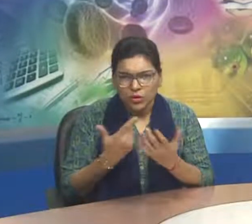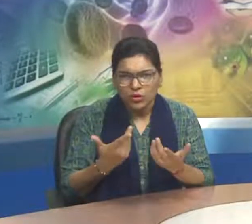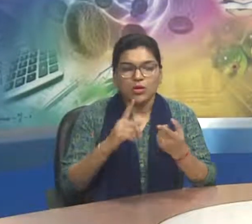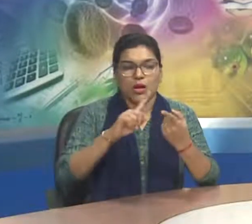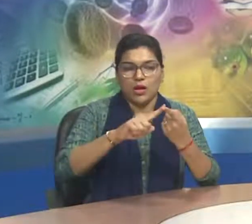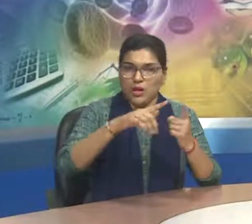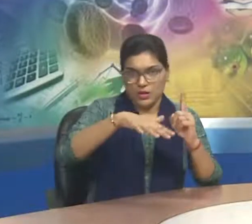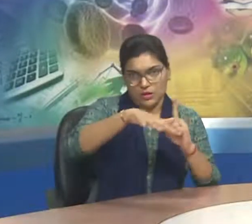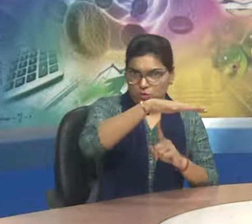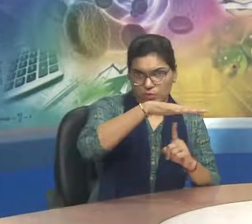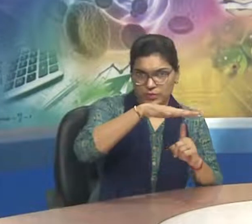But